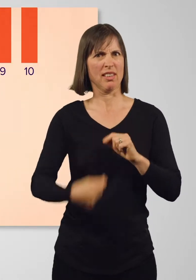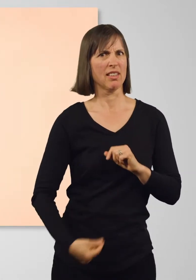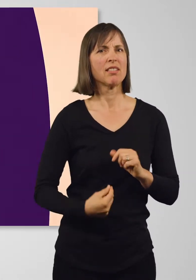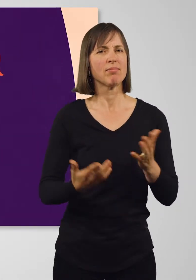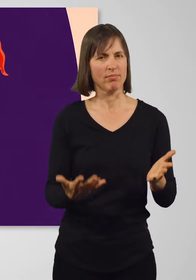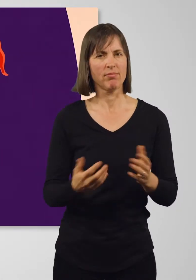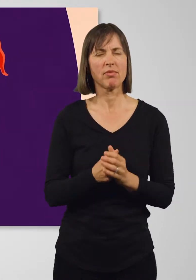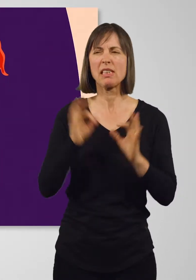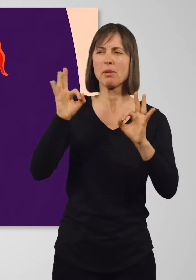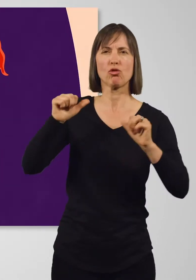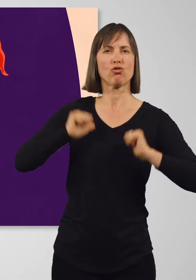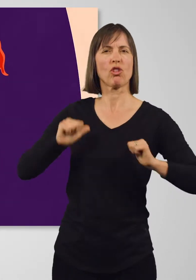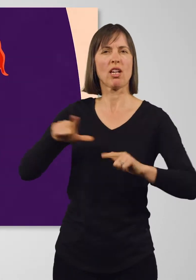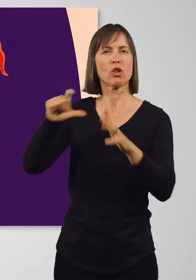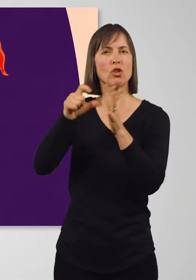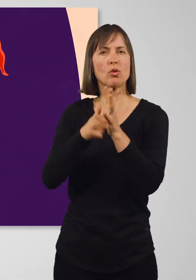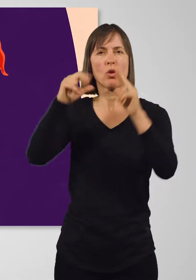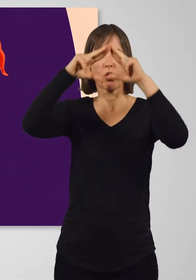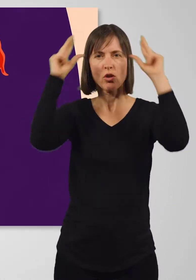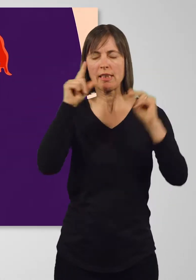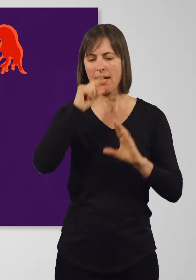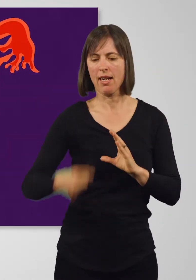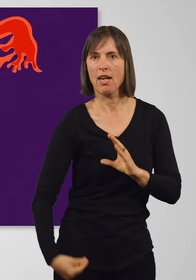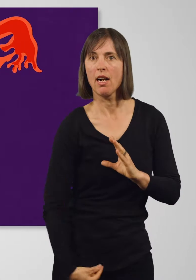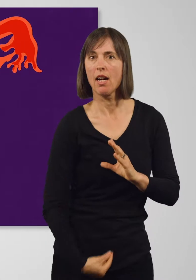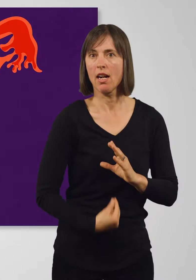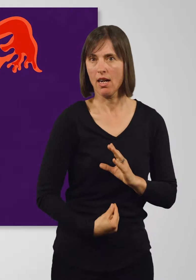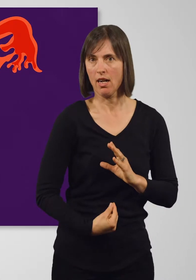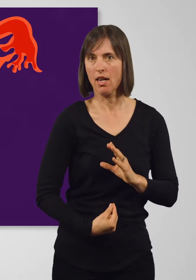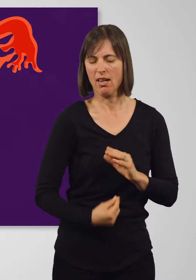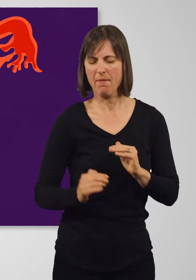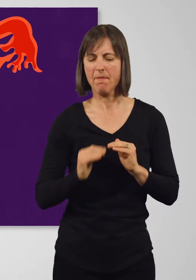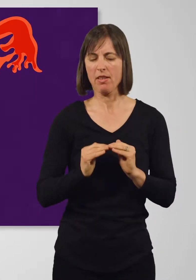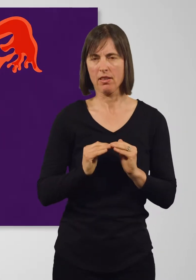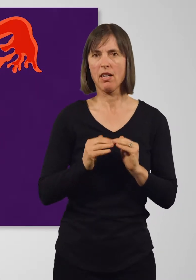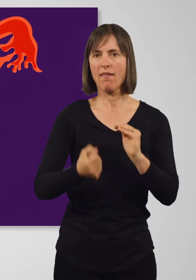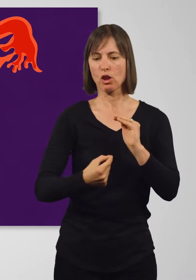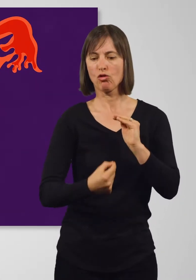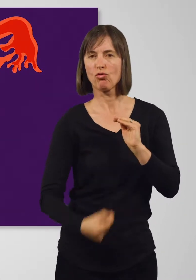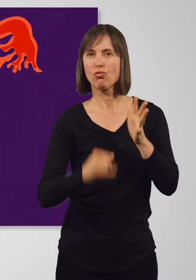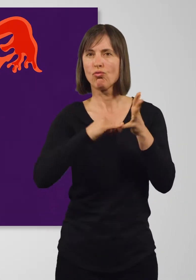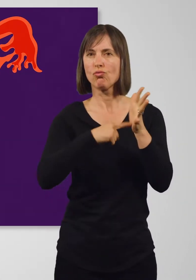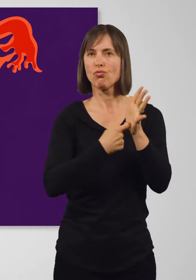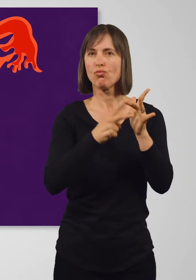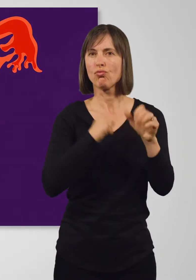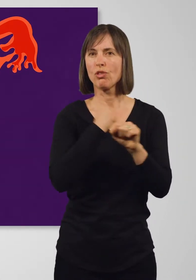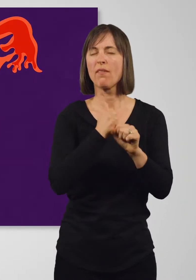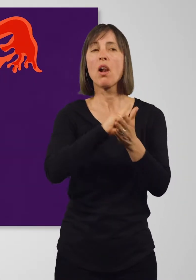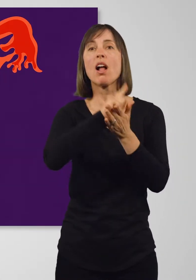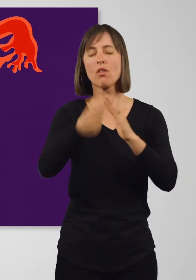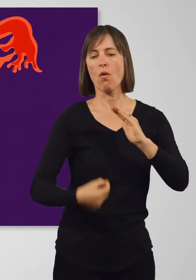IUDs are inserted in the uterus and are removed using the string by a specially trained doctor or